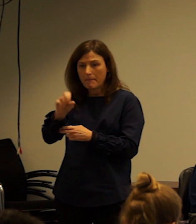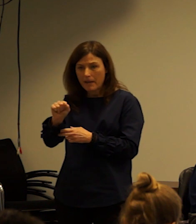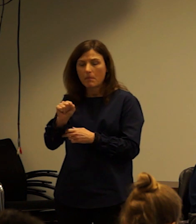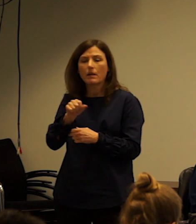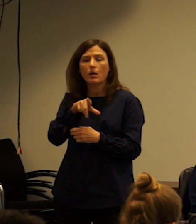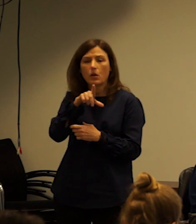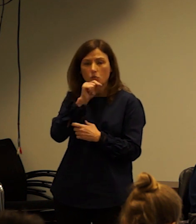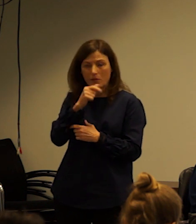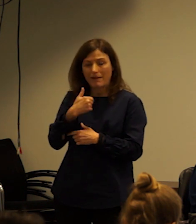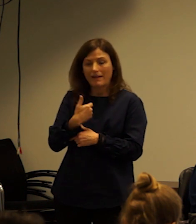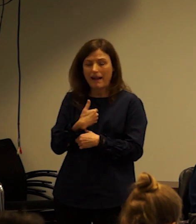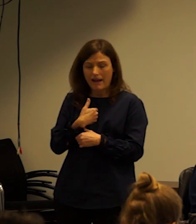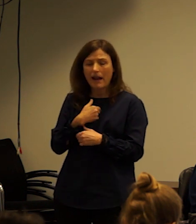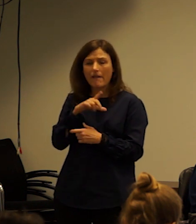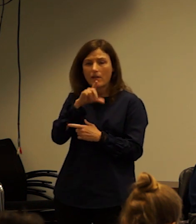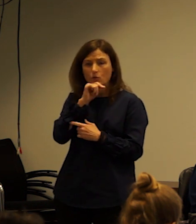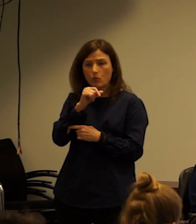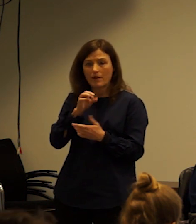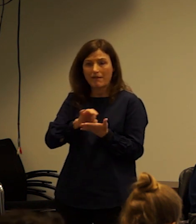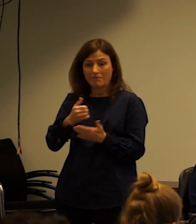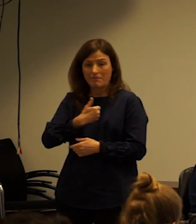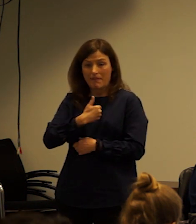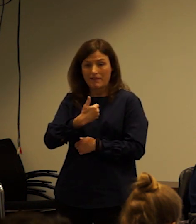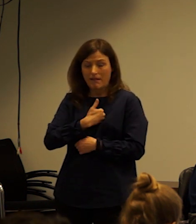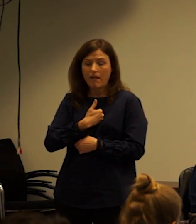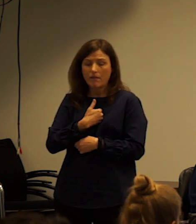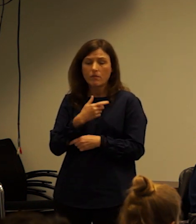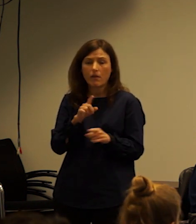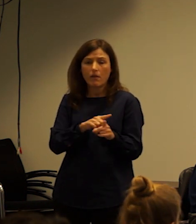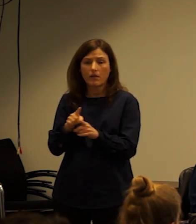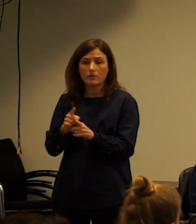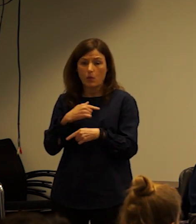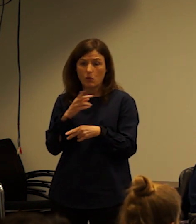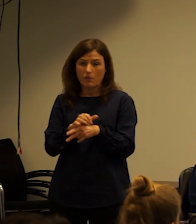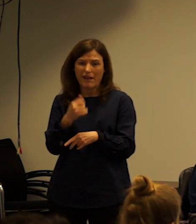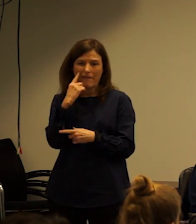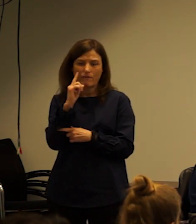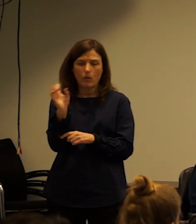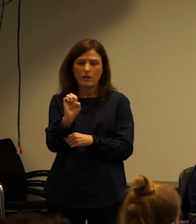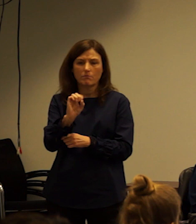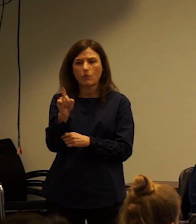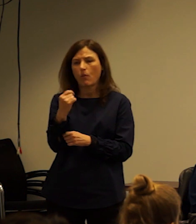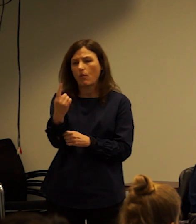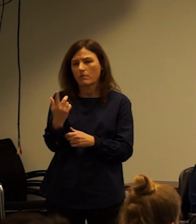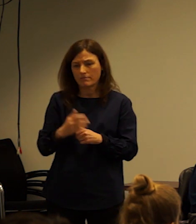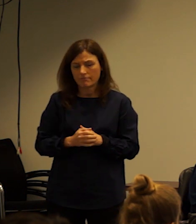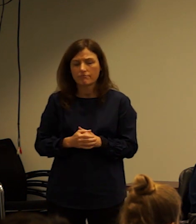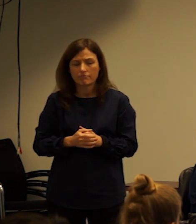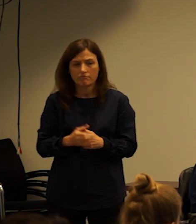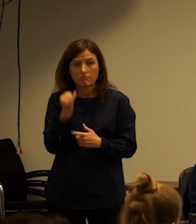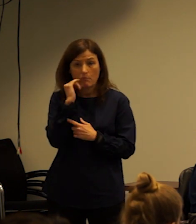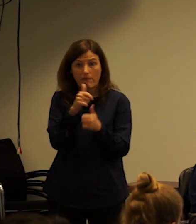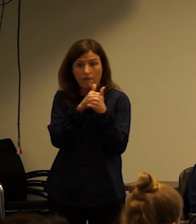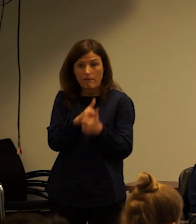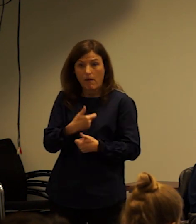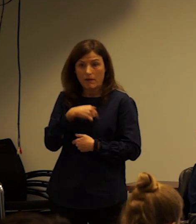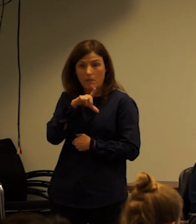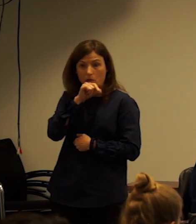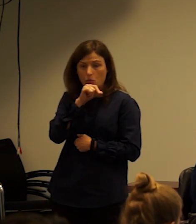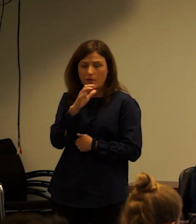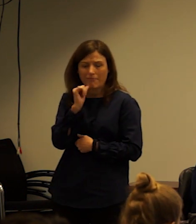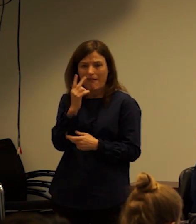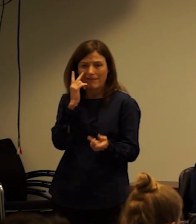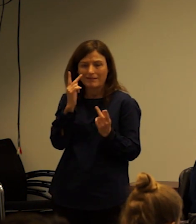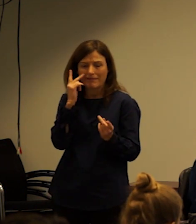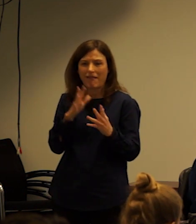me. I have a Twitter account and the only reason I use it is for emergencies. So if you follow me, you're not going to